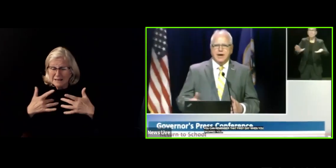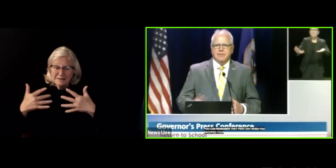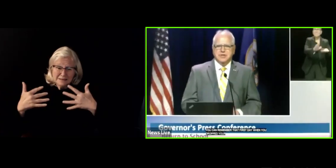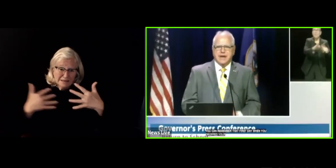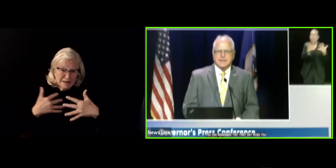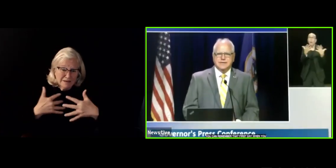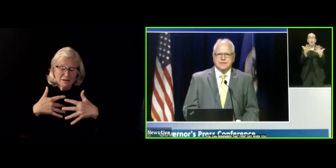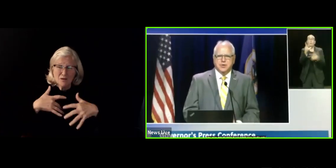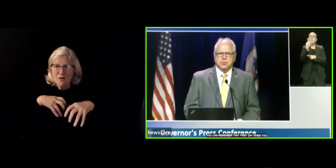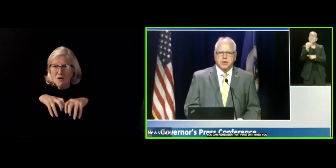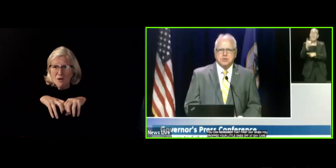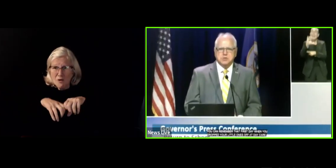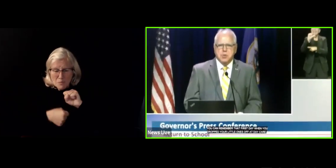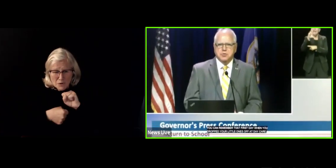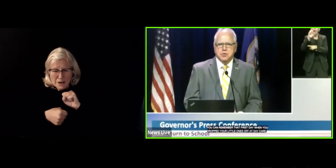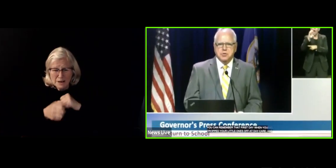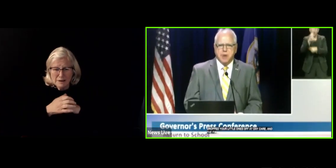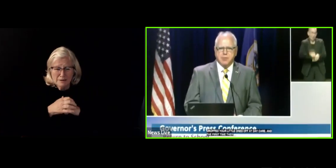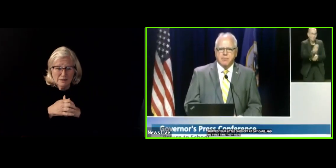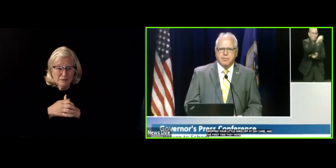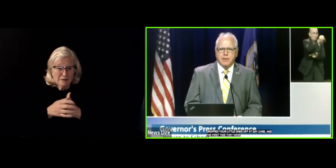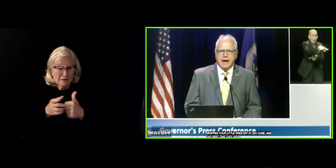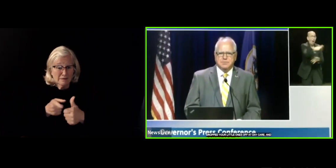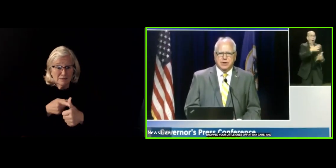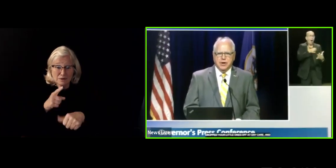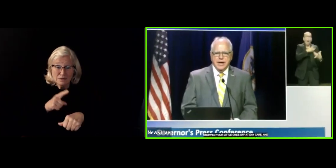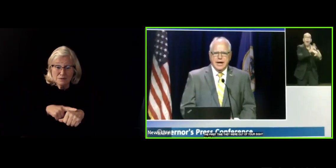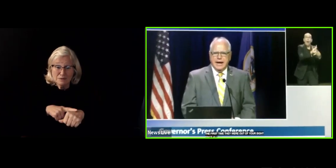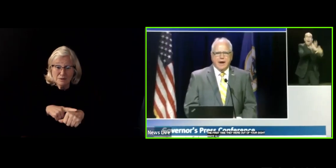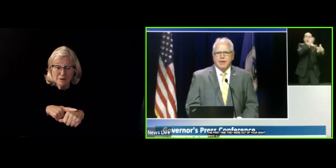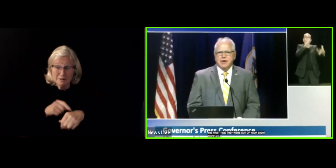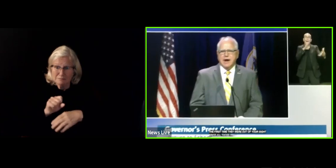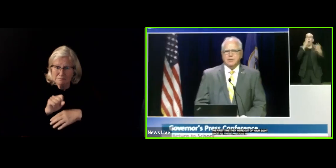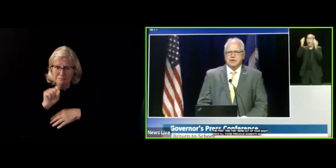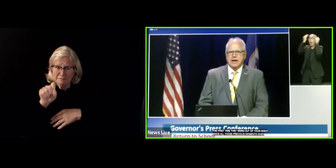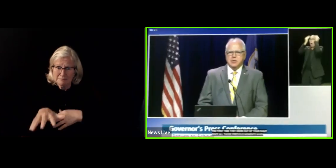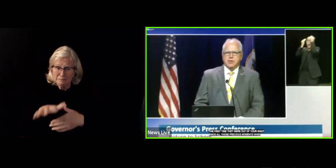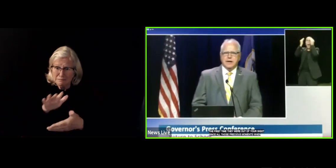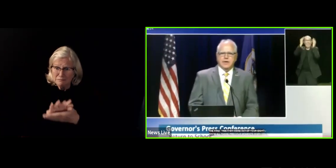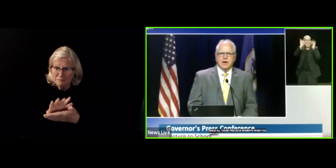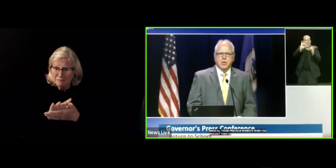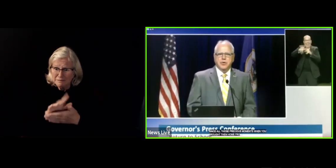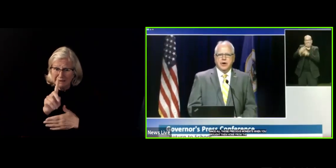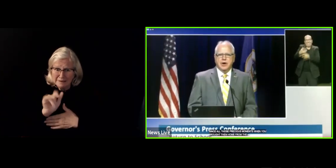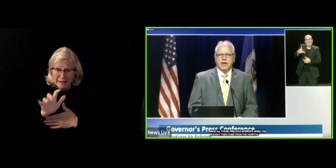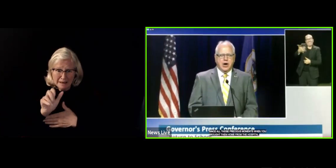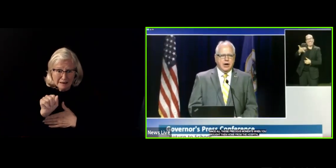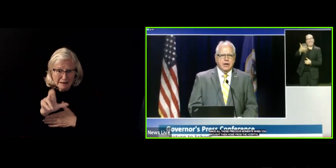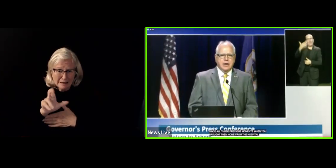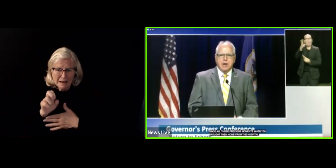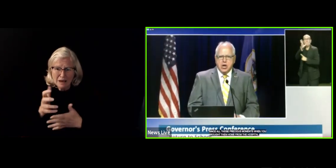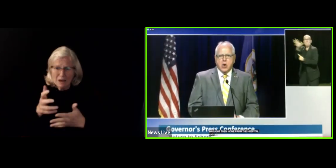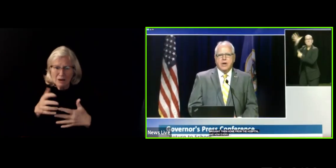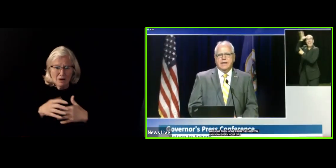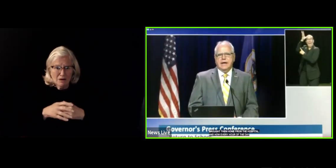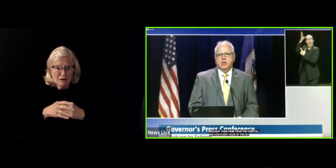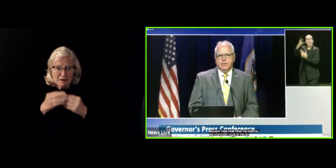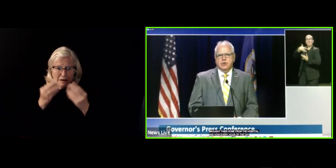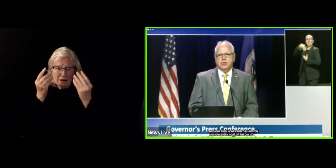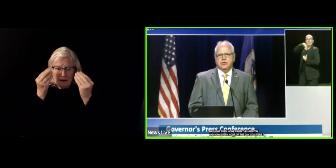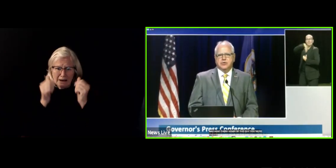were out of your sight since all those precious moments when you brought them home from the hospital, and how every hour of the day you were thinking and wondering how they are. But knowing